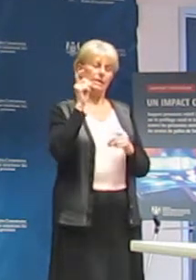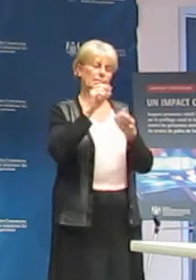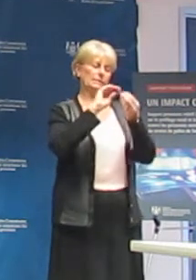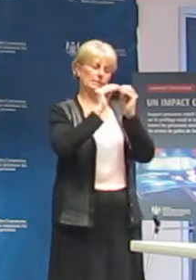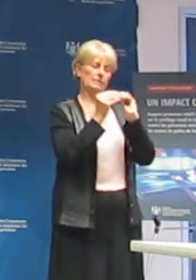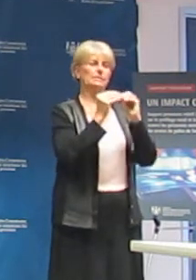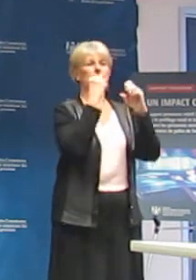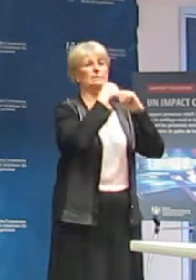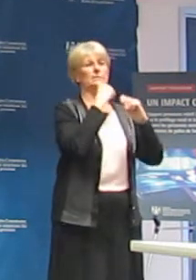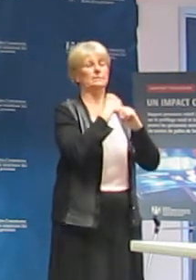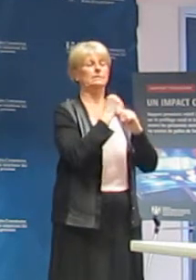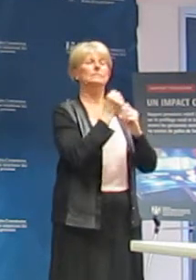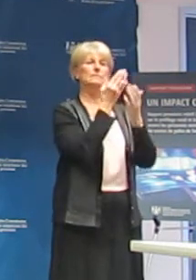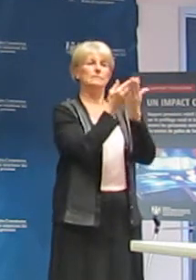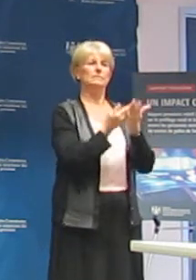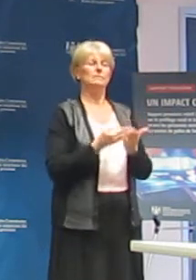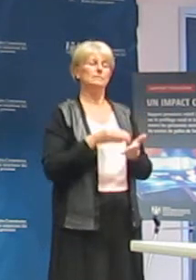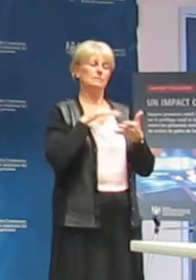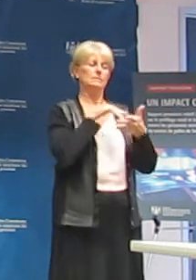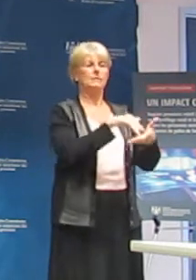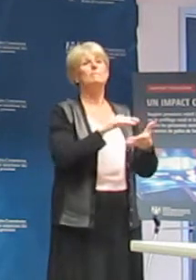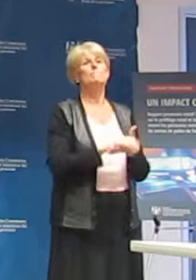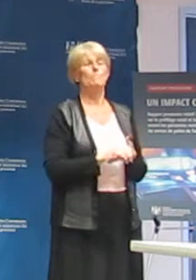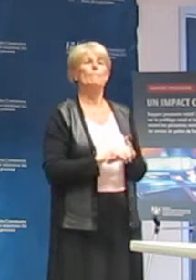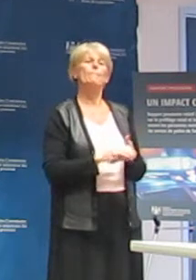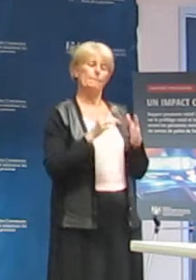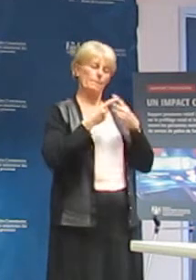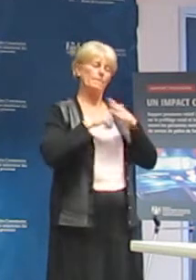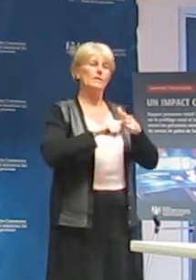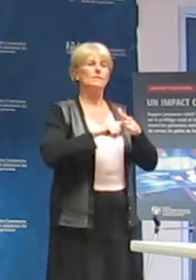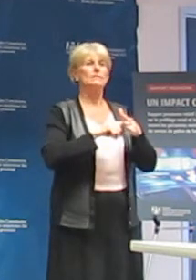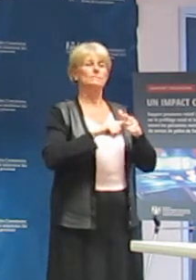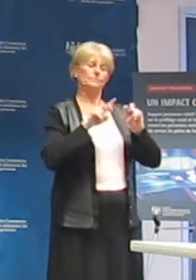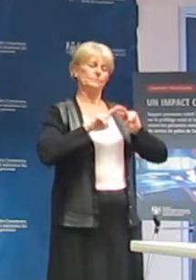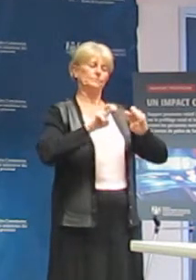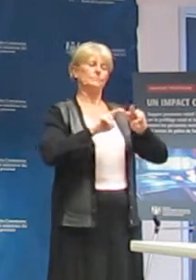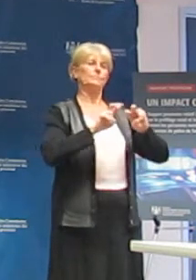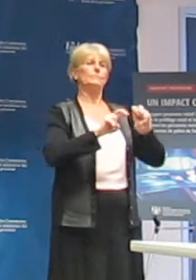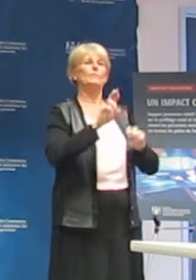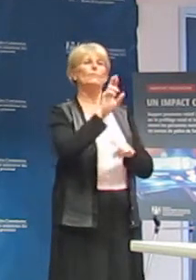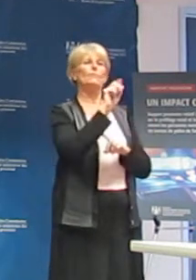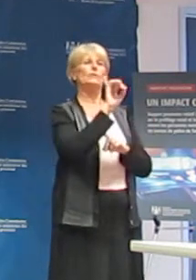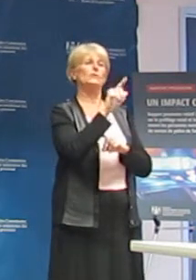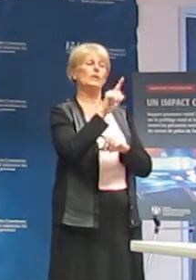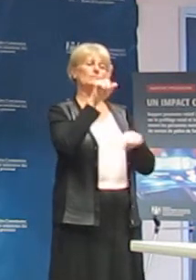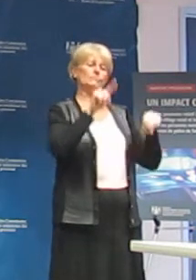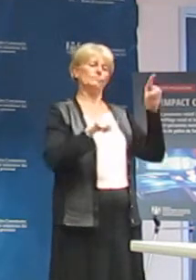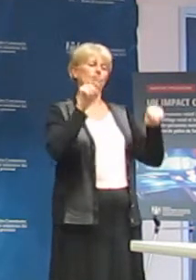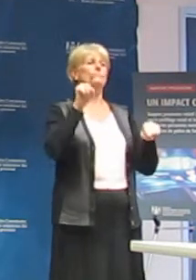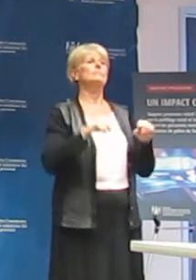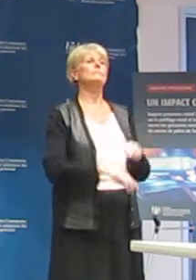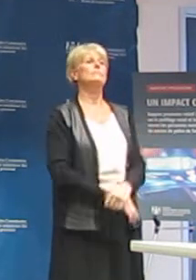quantitative approach to this problem and actually start to look into racial disparity data.